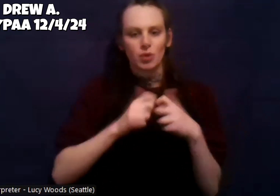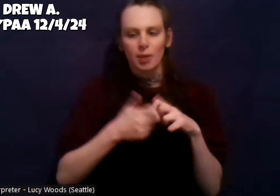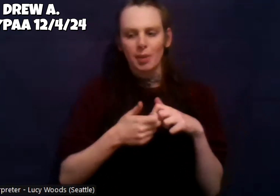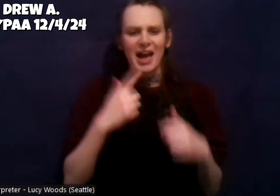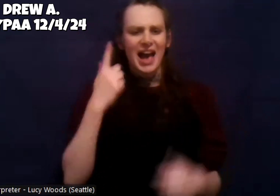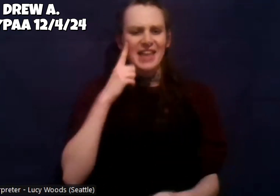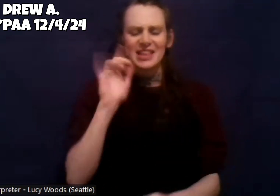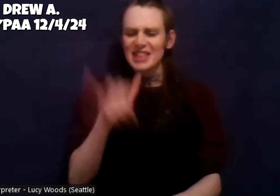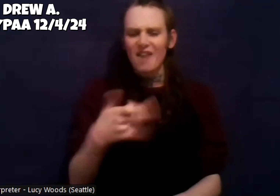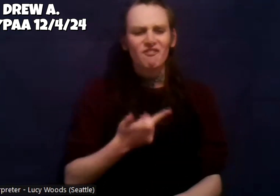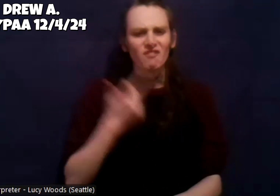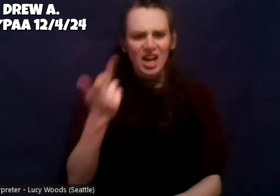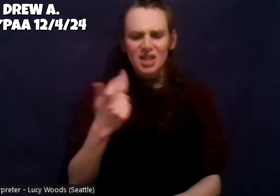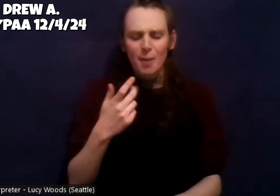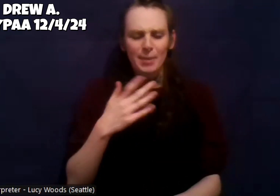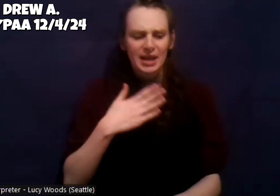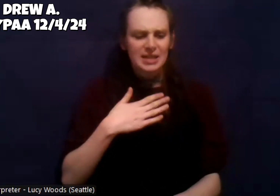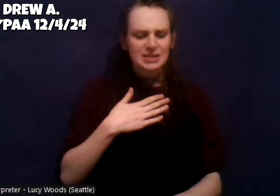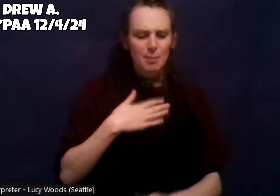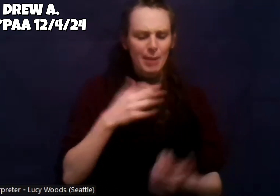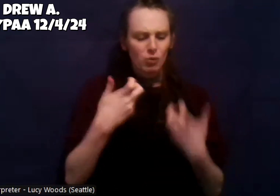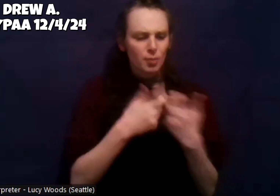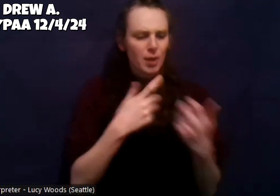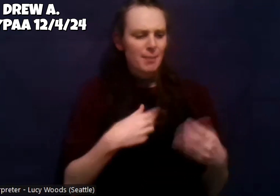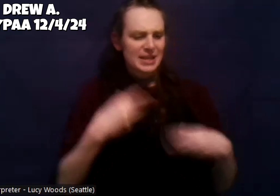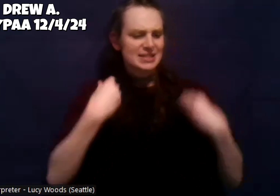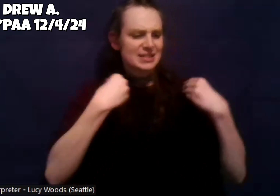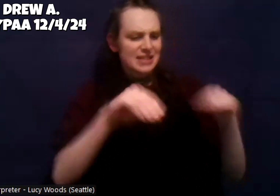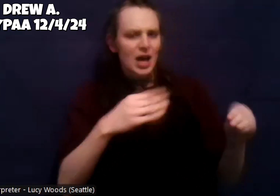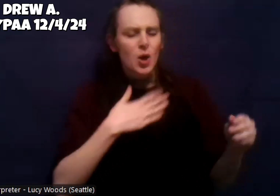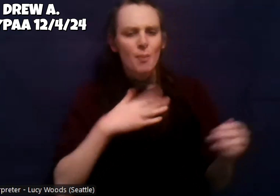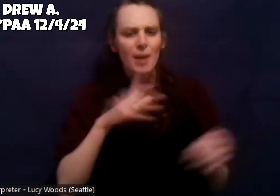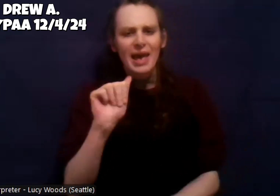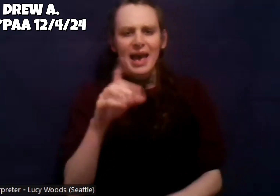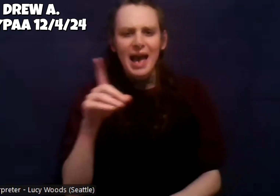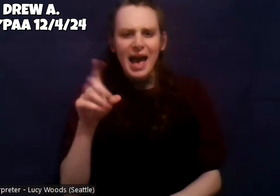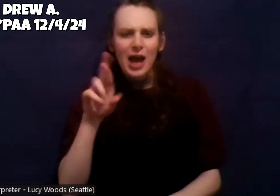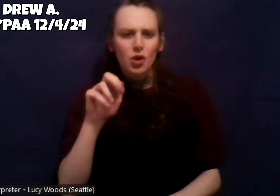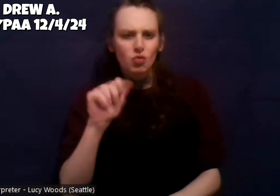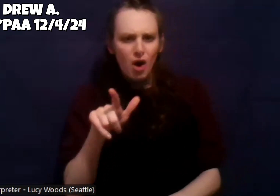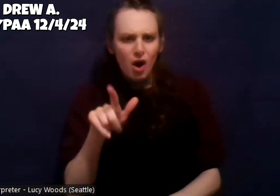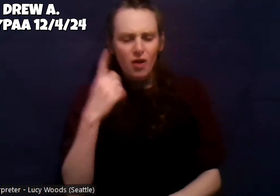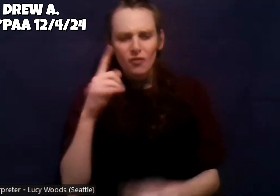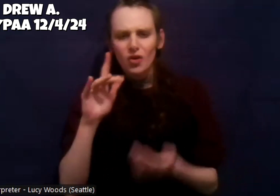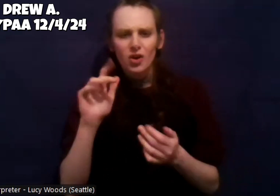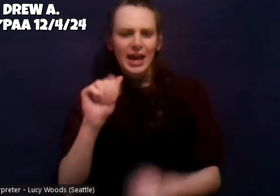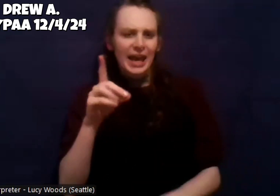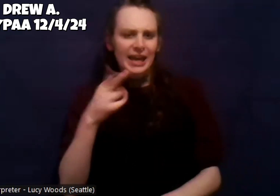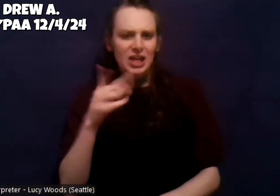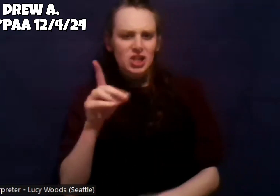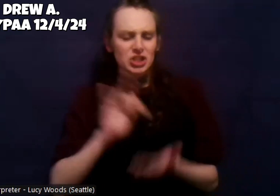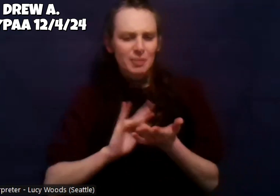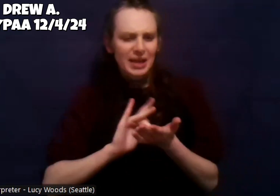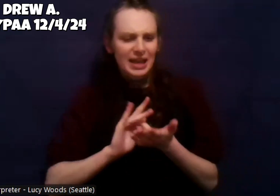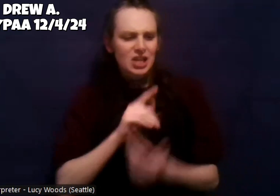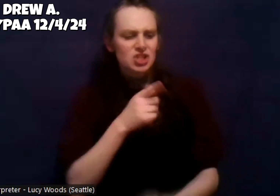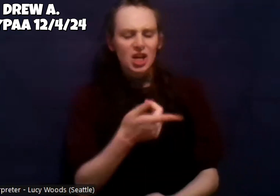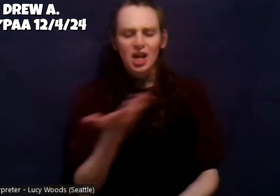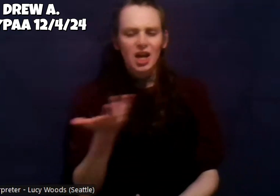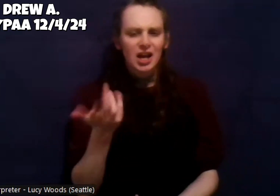such a contradiction. I'm like, I sell you drugs and you're gonna tell my parents. But it just shows how much they were like worried about